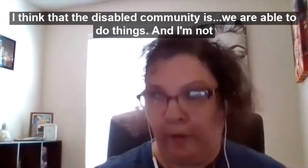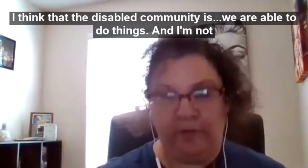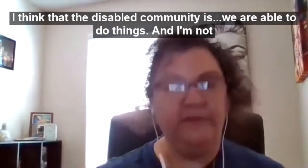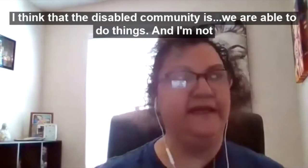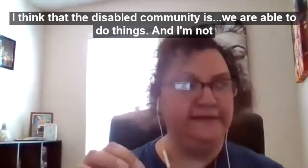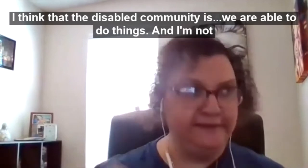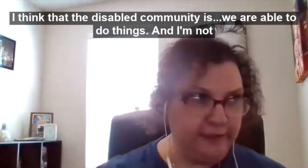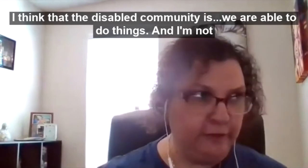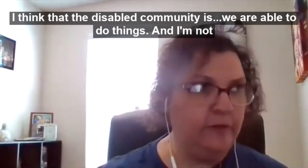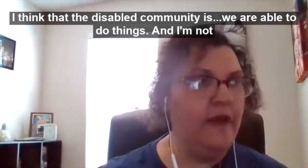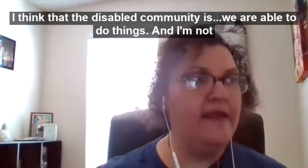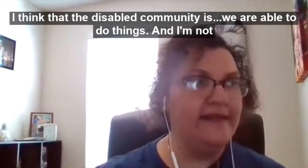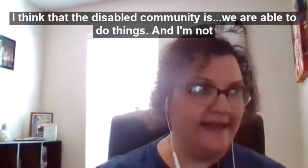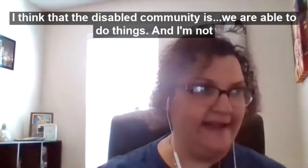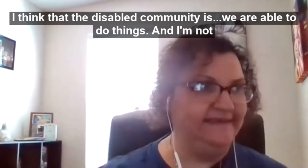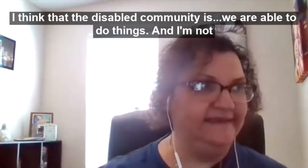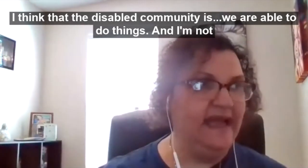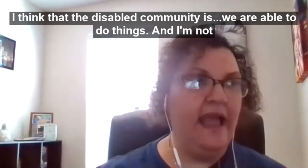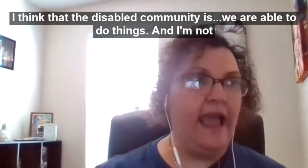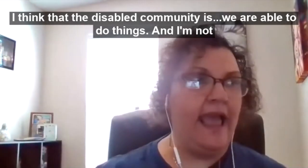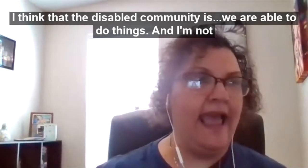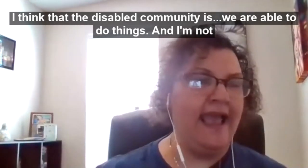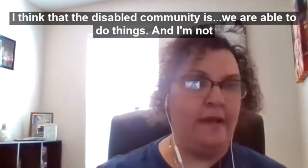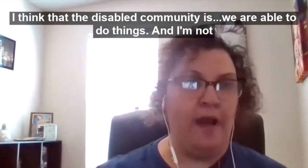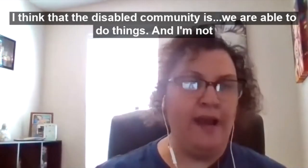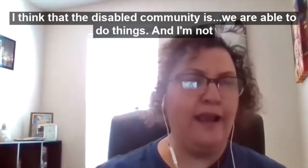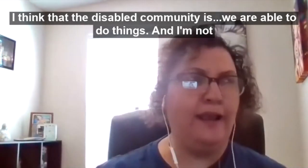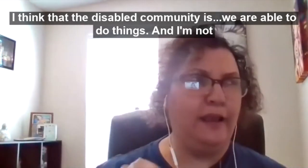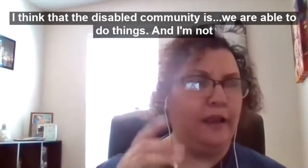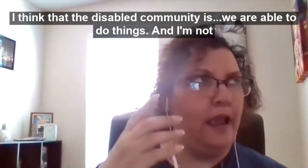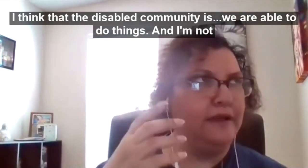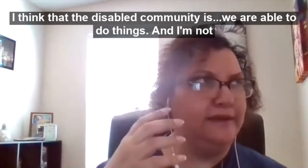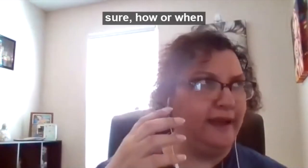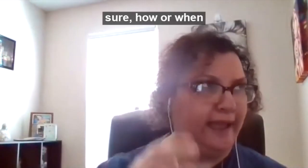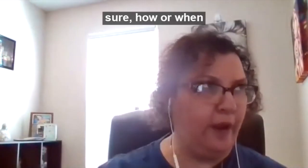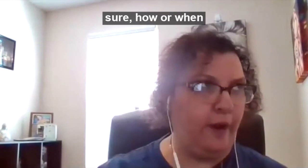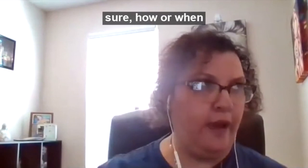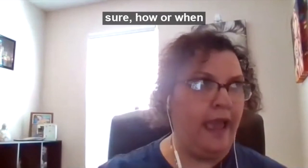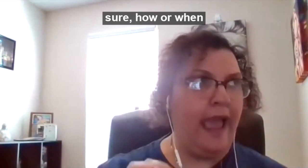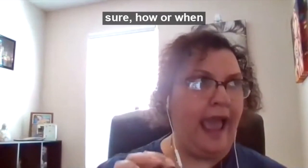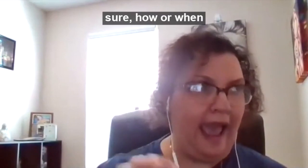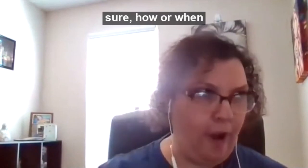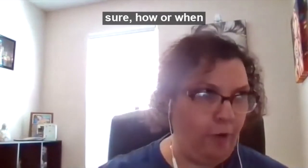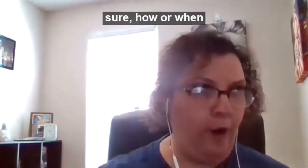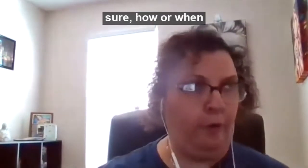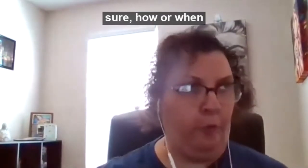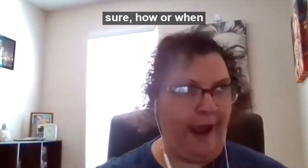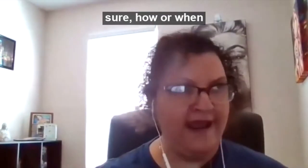able to do things. And I'm not sure how or when